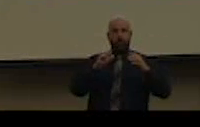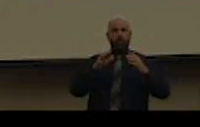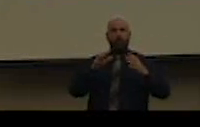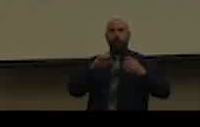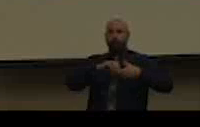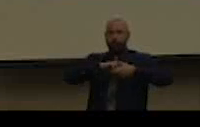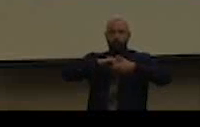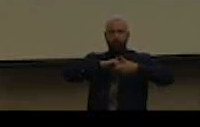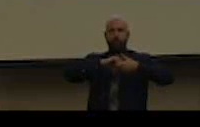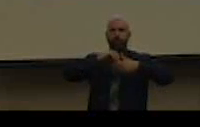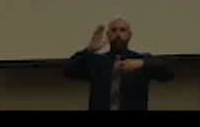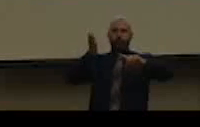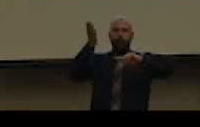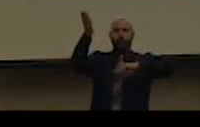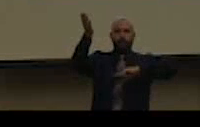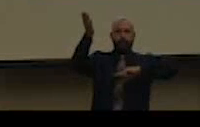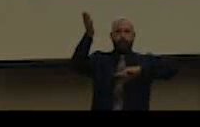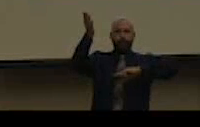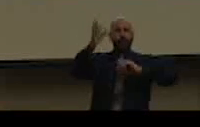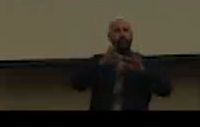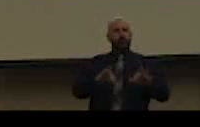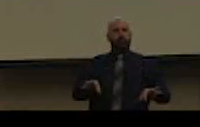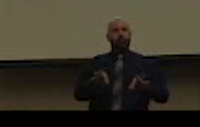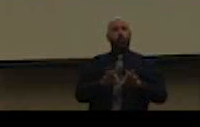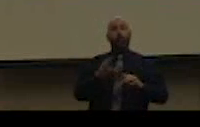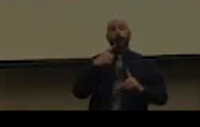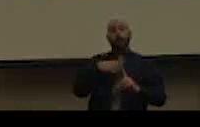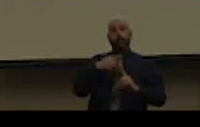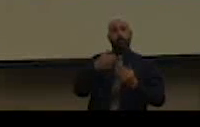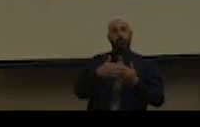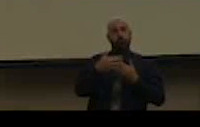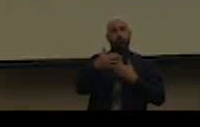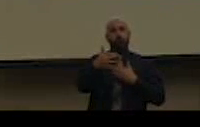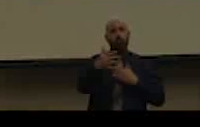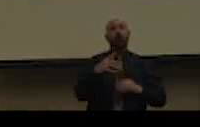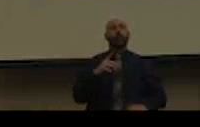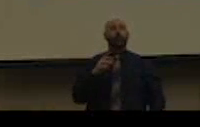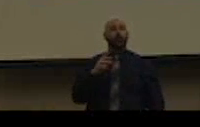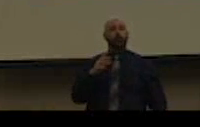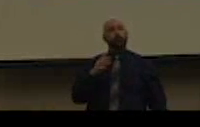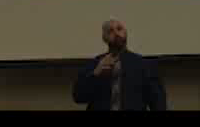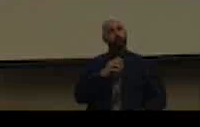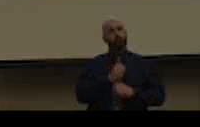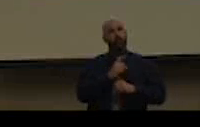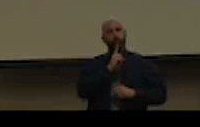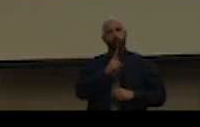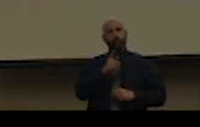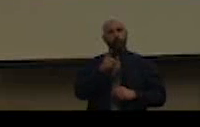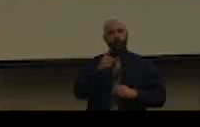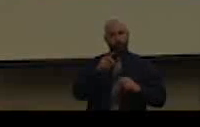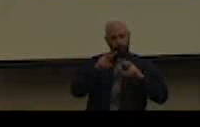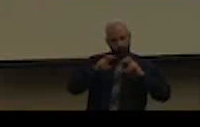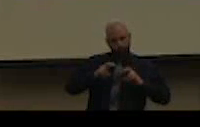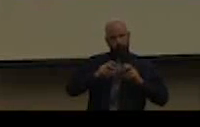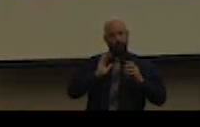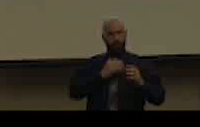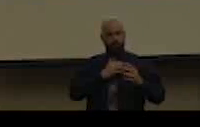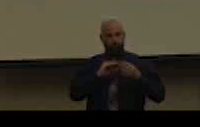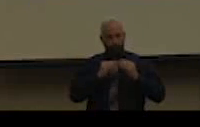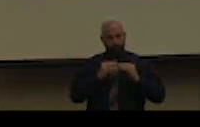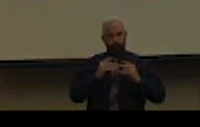moving forward, it'll be making sure that we are looking at our numbers and making sure that the asks are appropriate year after